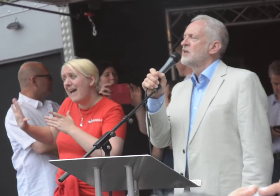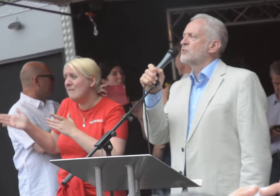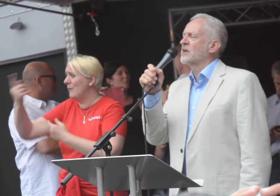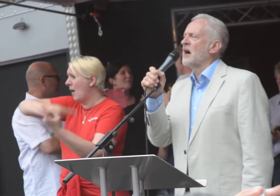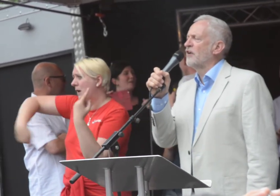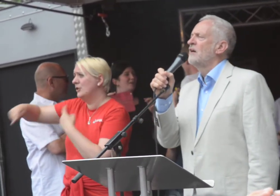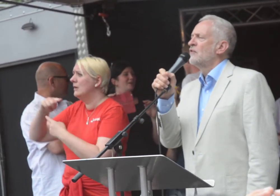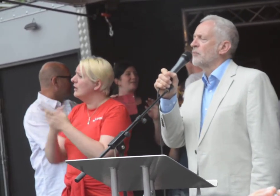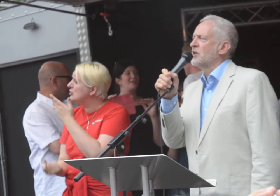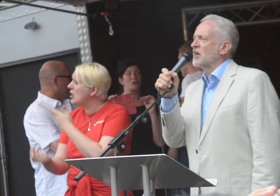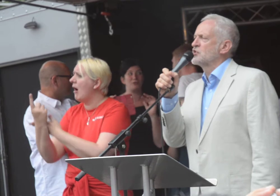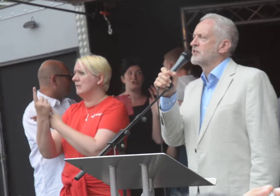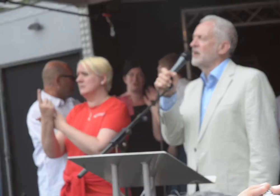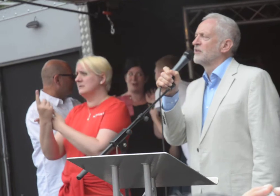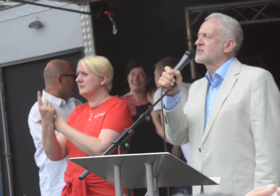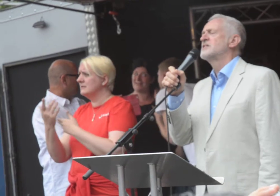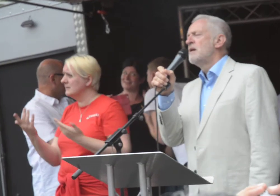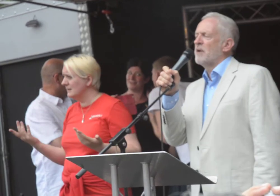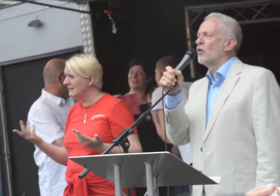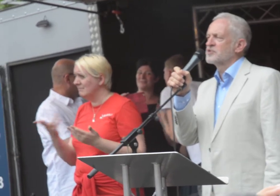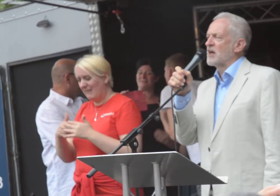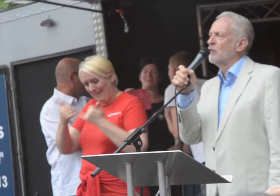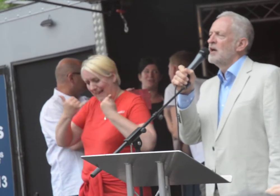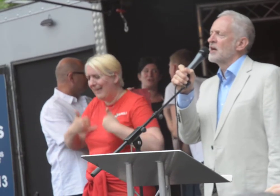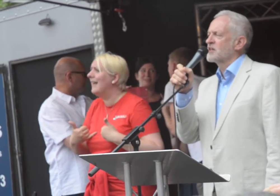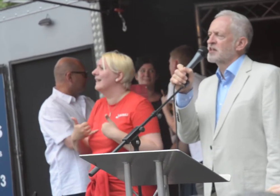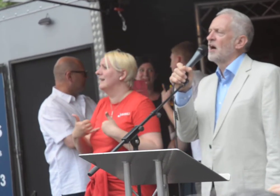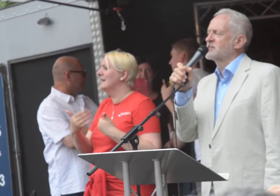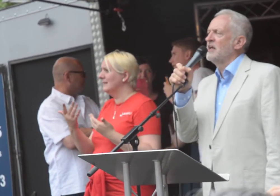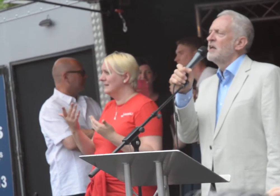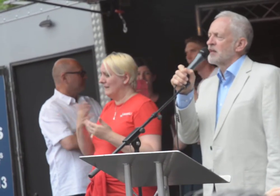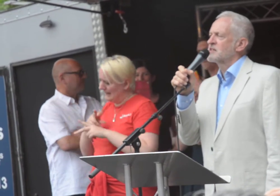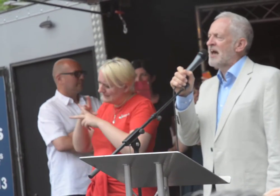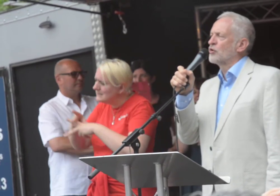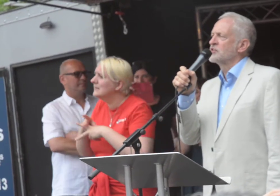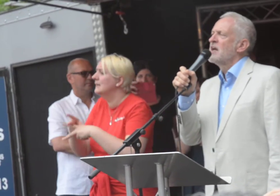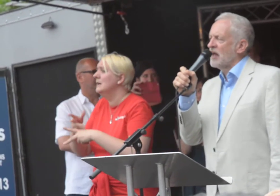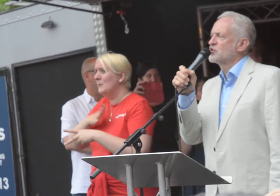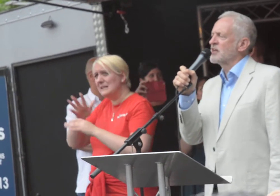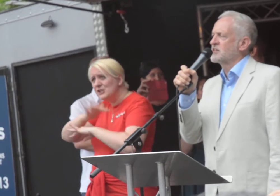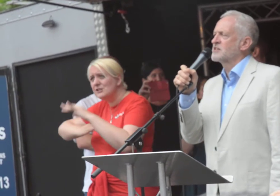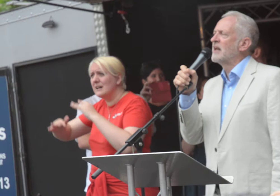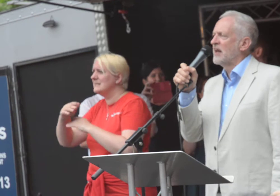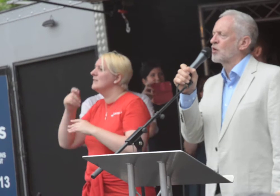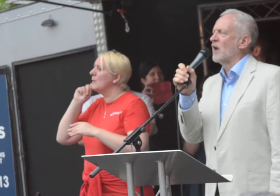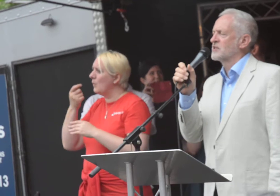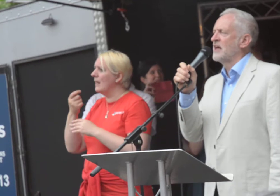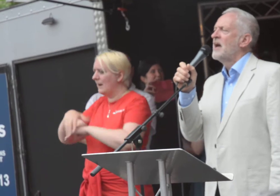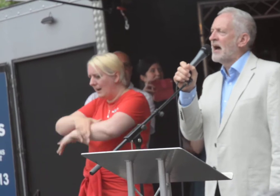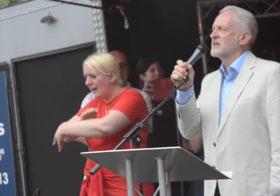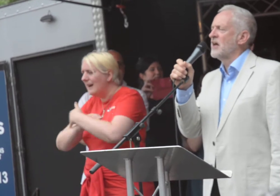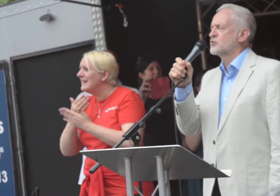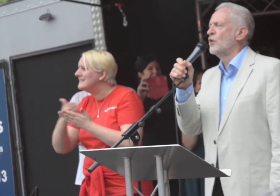chance to recover from conditions and illnesses, but also a society that tackles injustice and